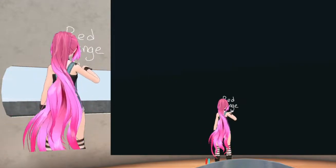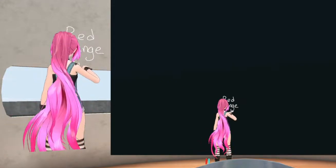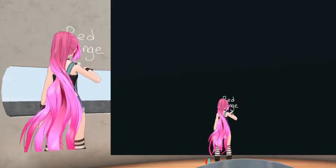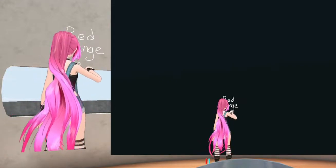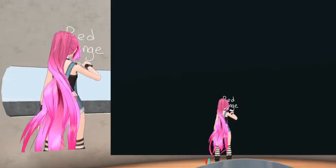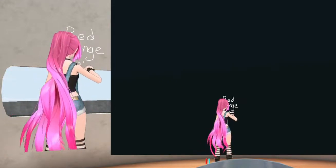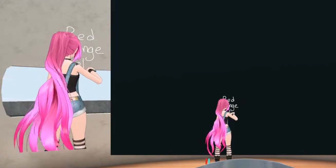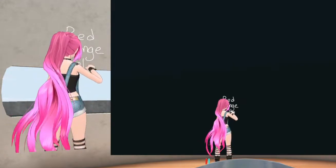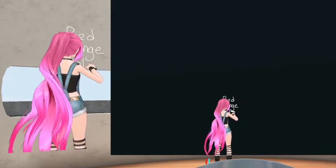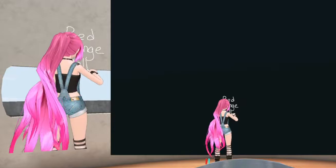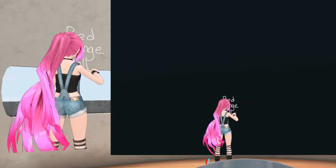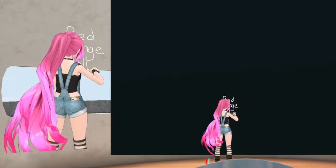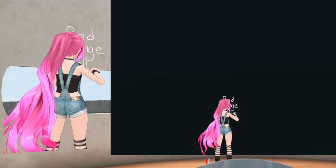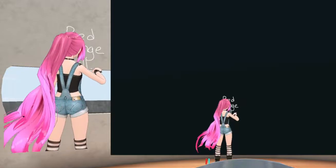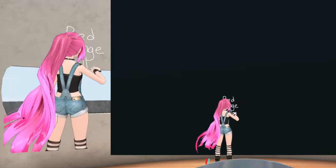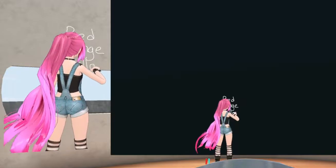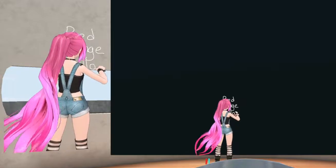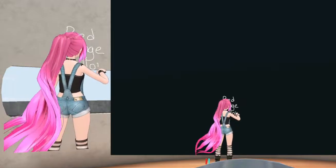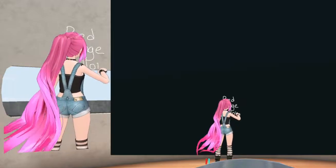yellow,